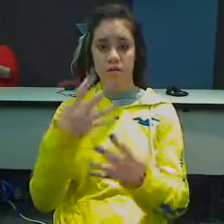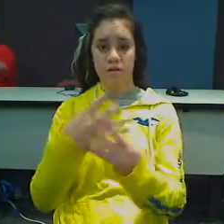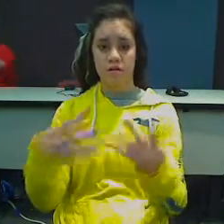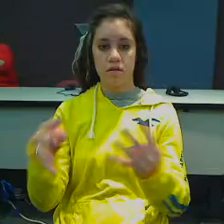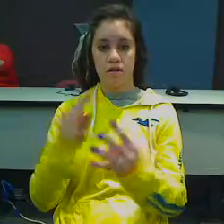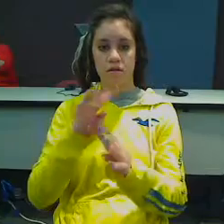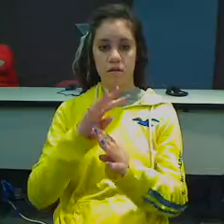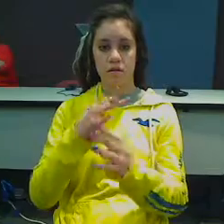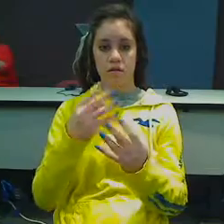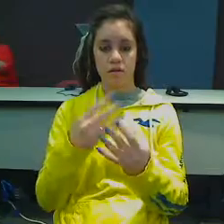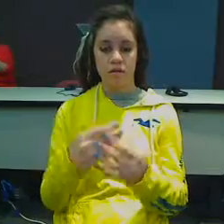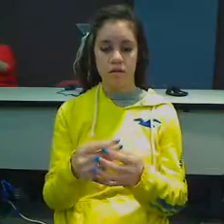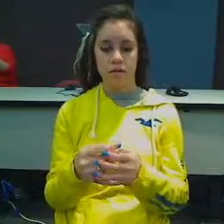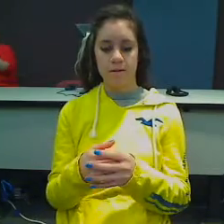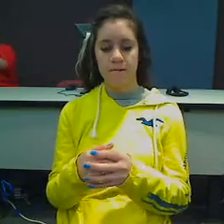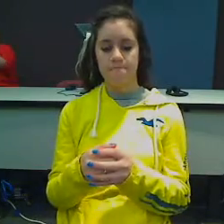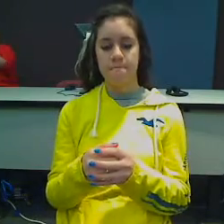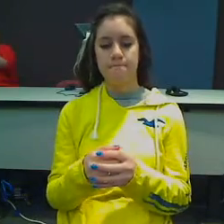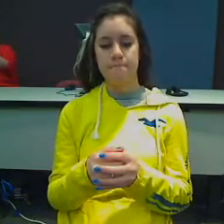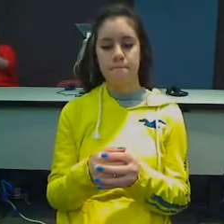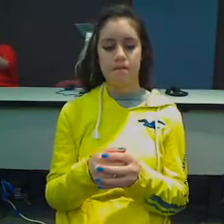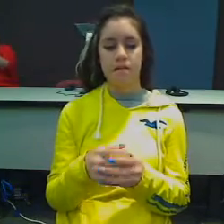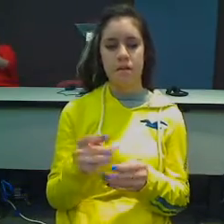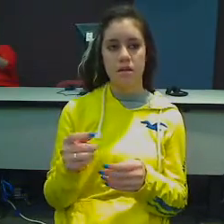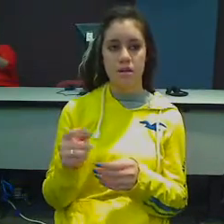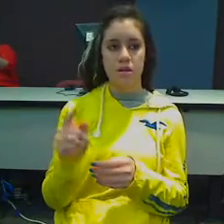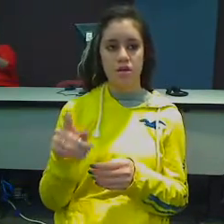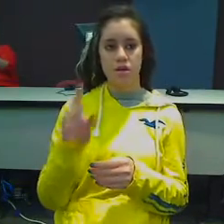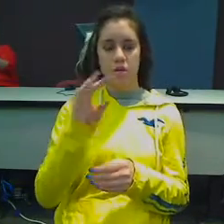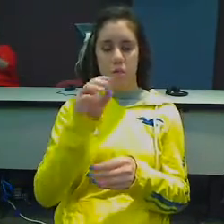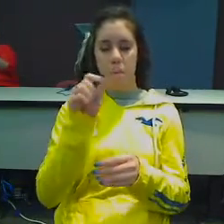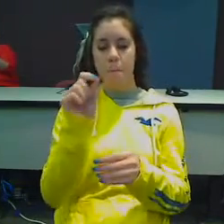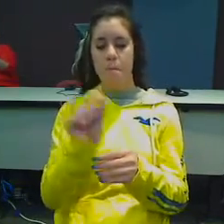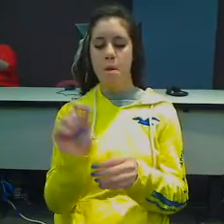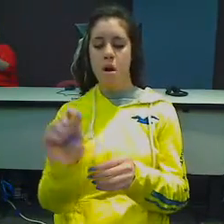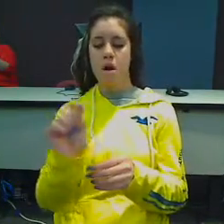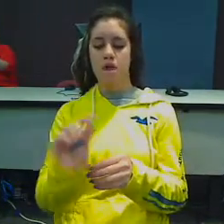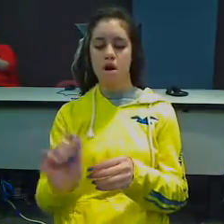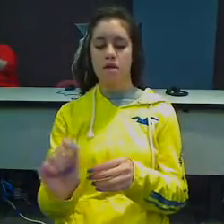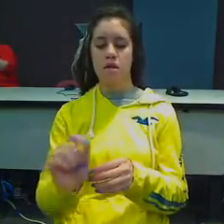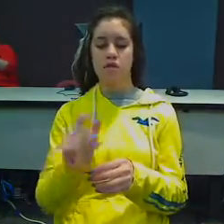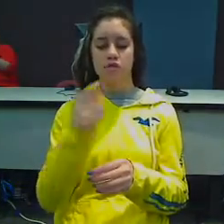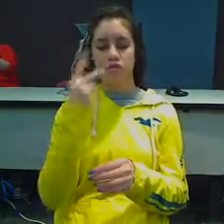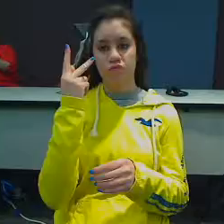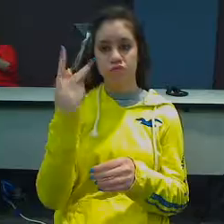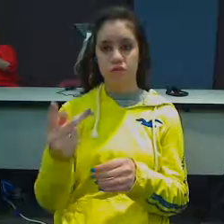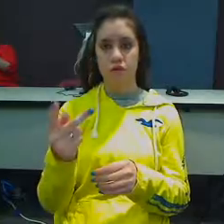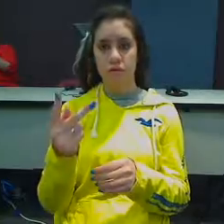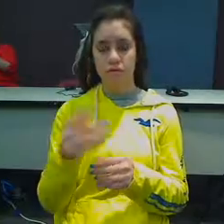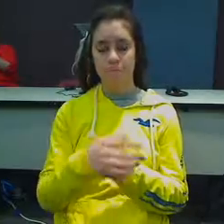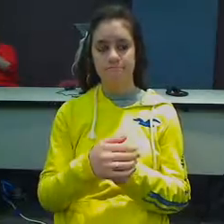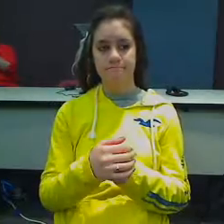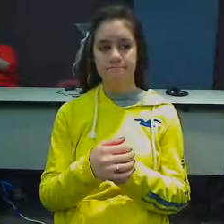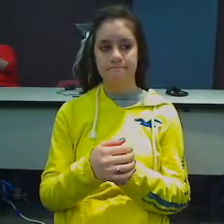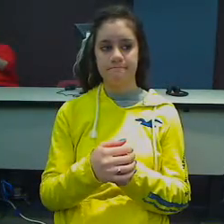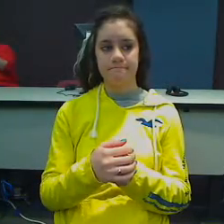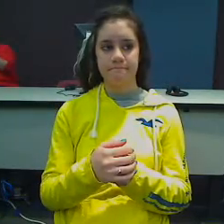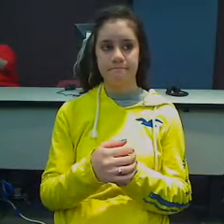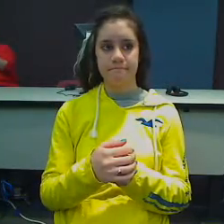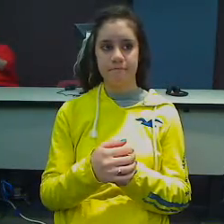that grid, look at the numbers on the vertical axis, the horizontal axis, and identify a particular location. But that's on a flat